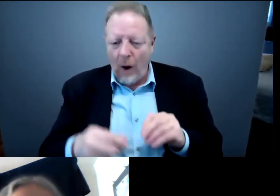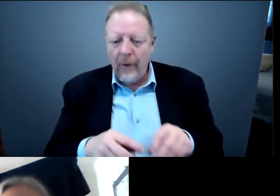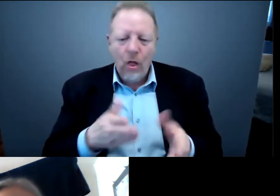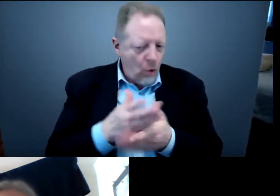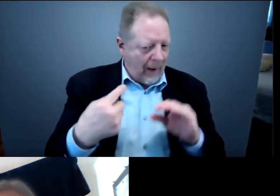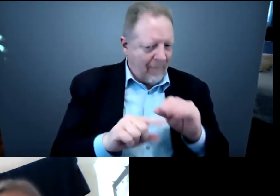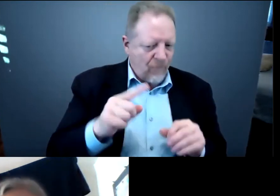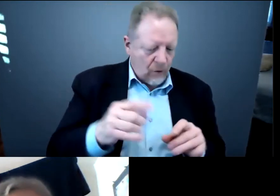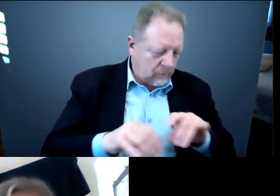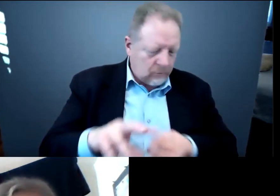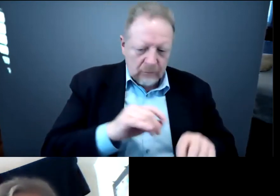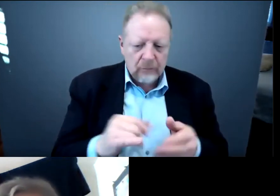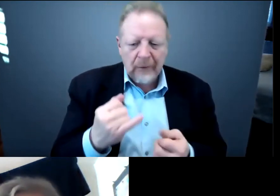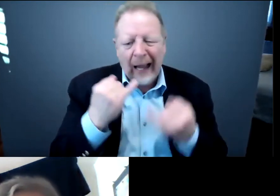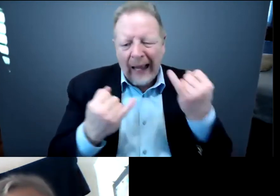something?